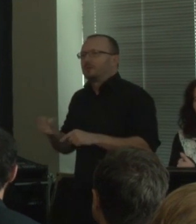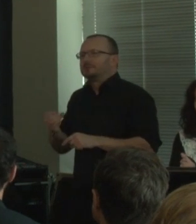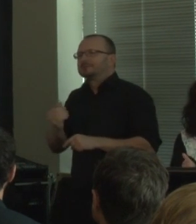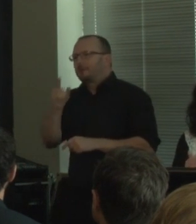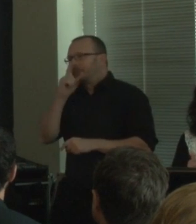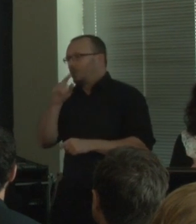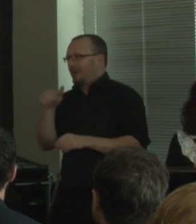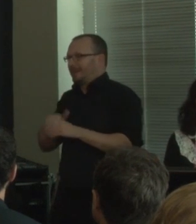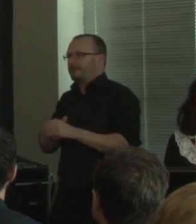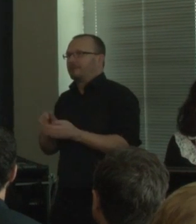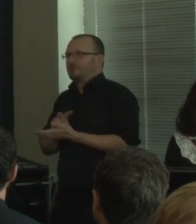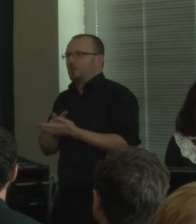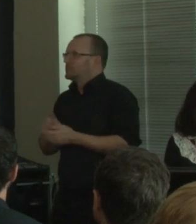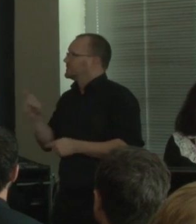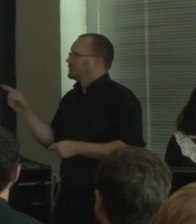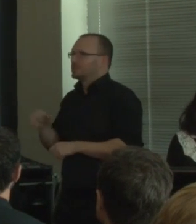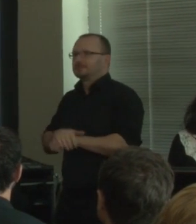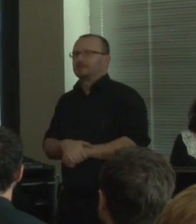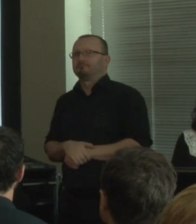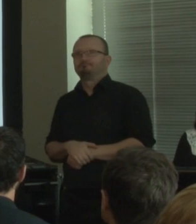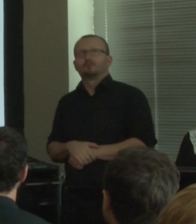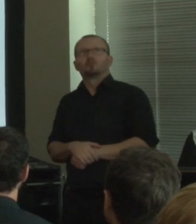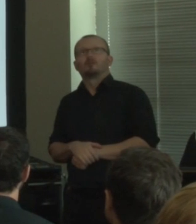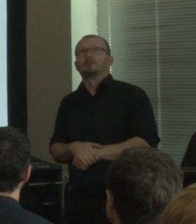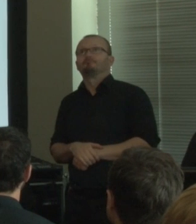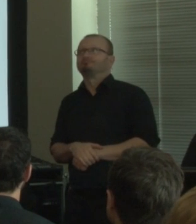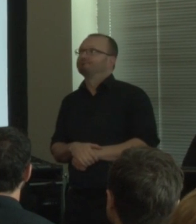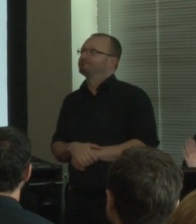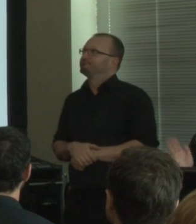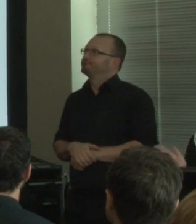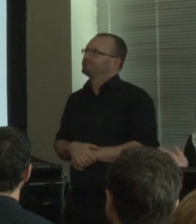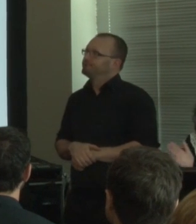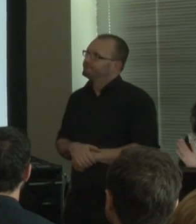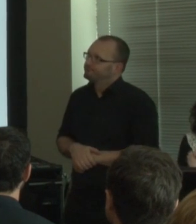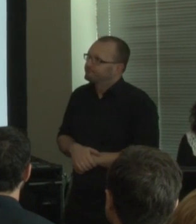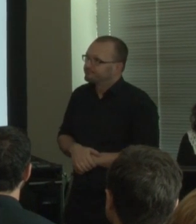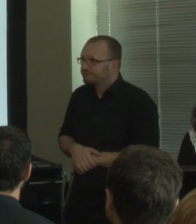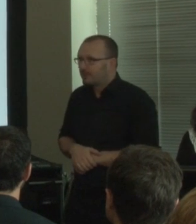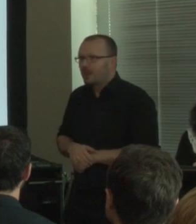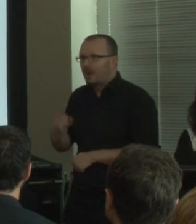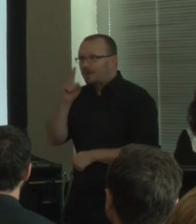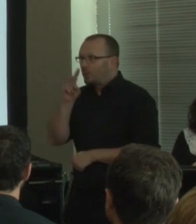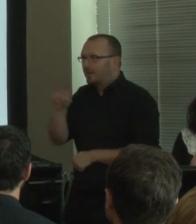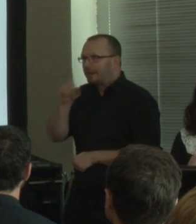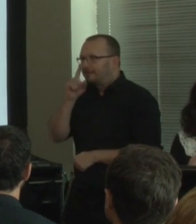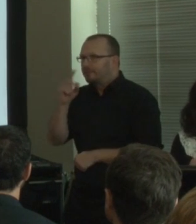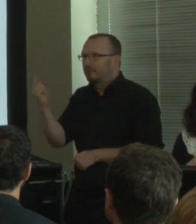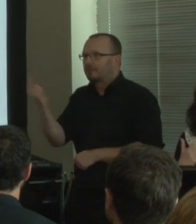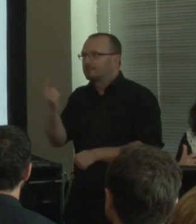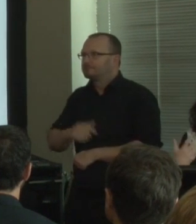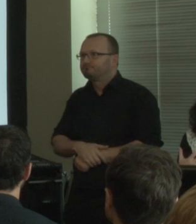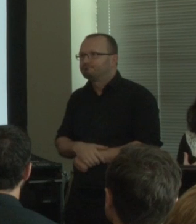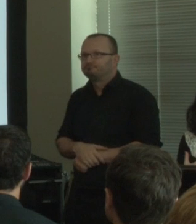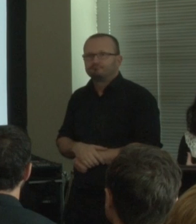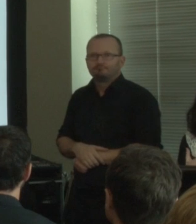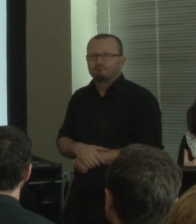the videos to just sit there and look around at the gallery as if they were looking at people. And what we found was, and again,